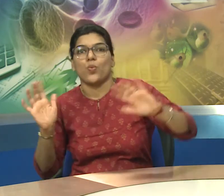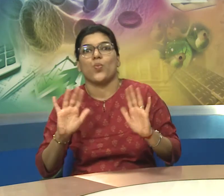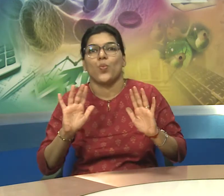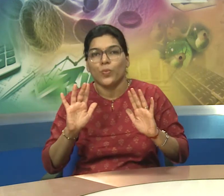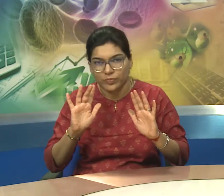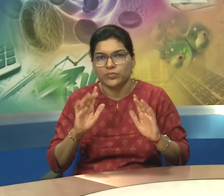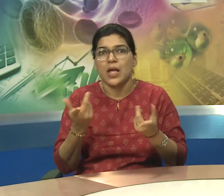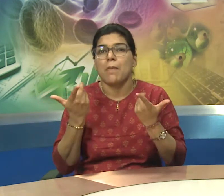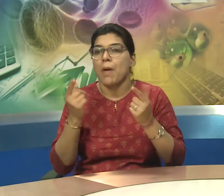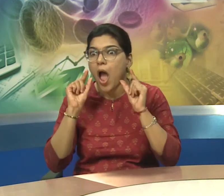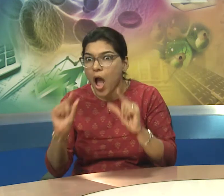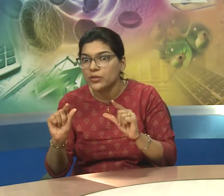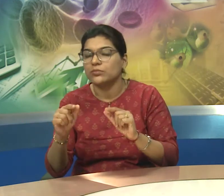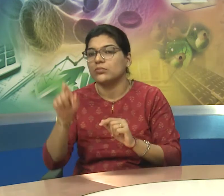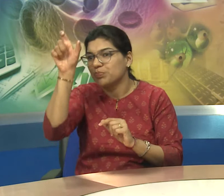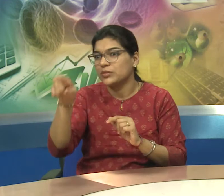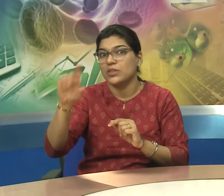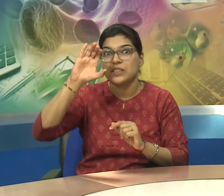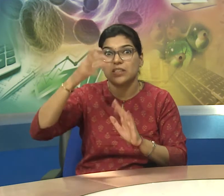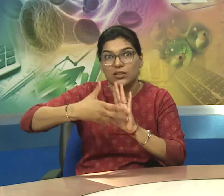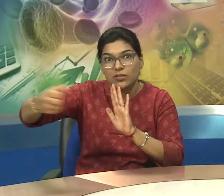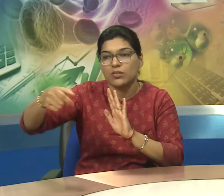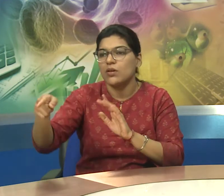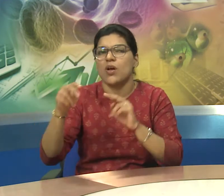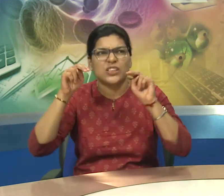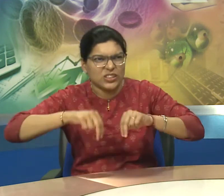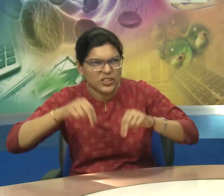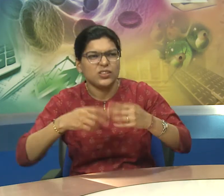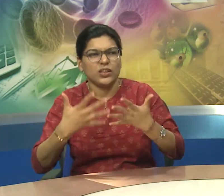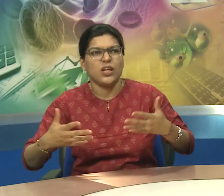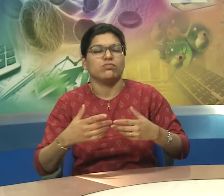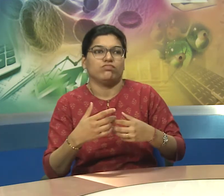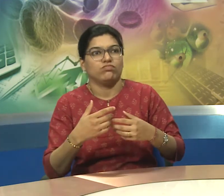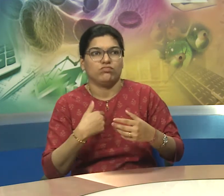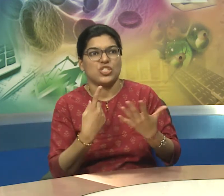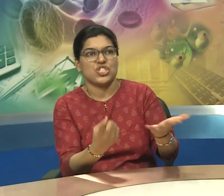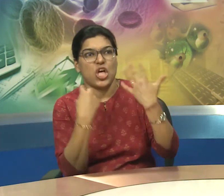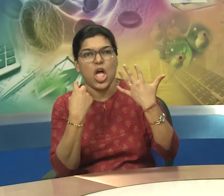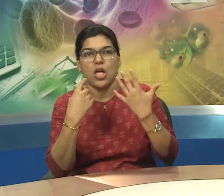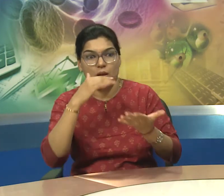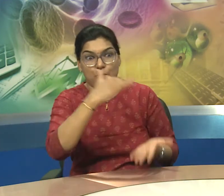in a city or town, they are normally